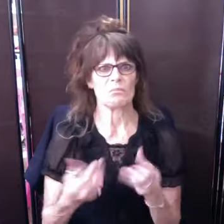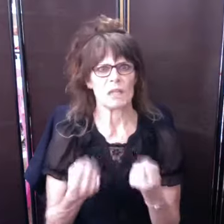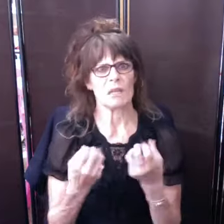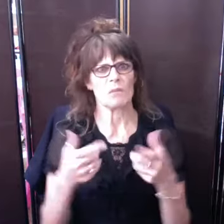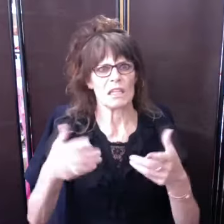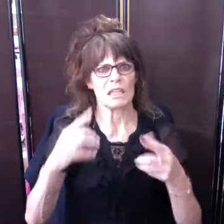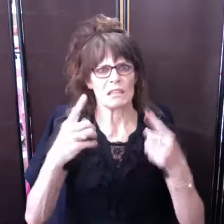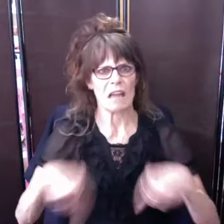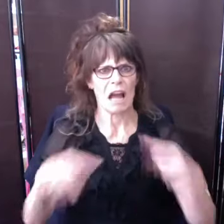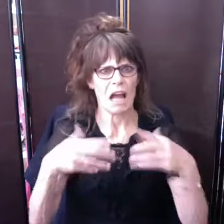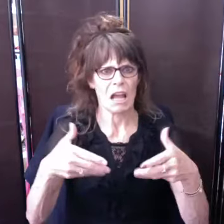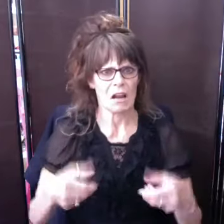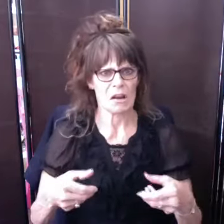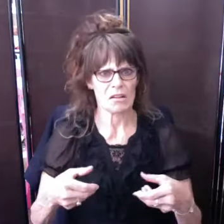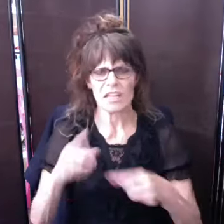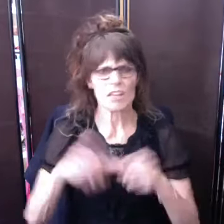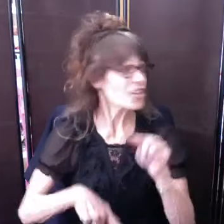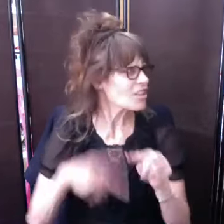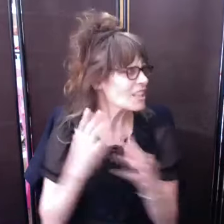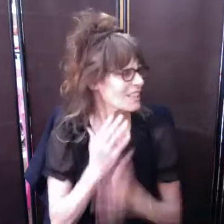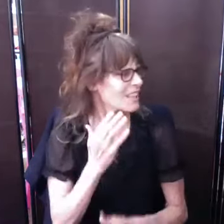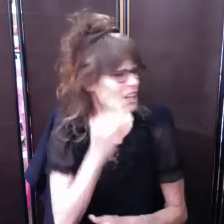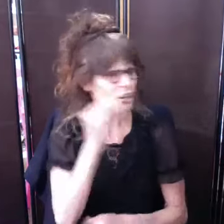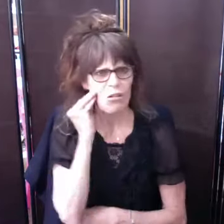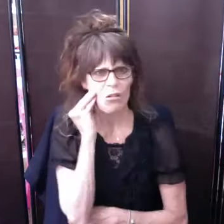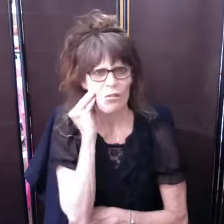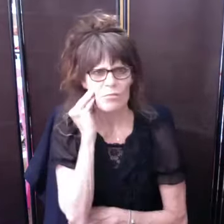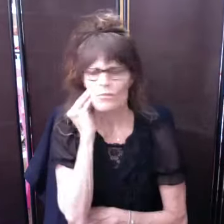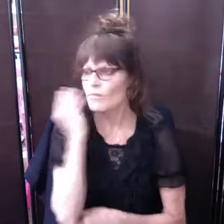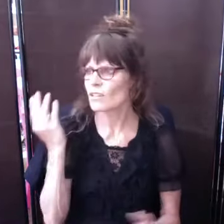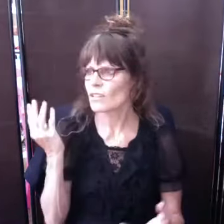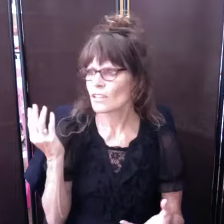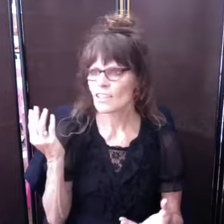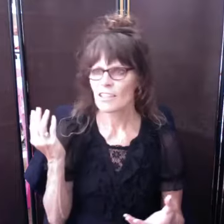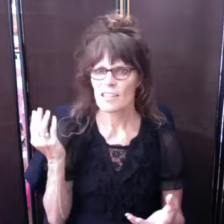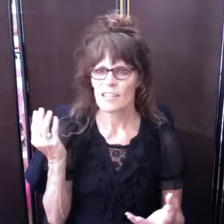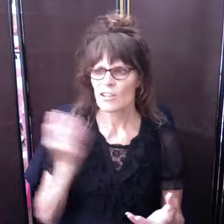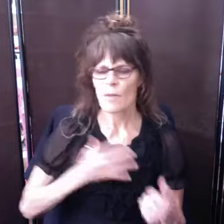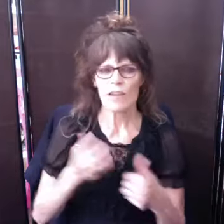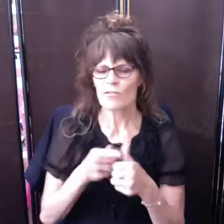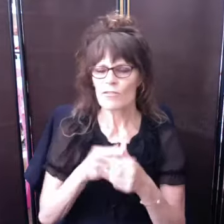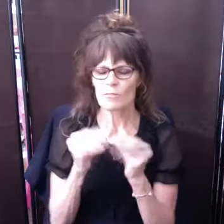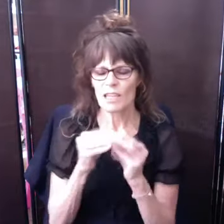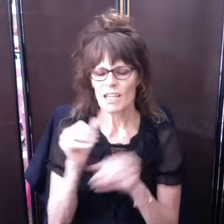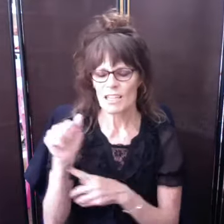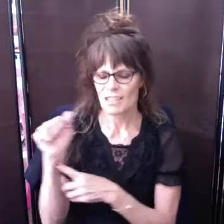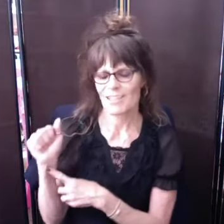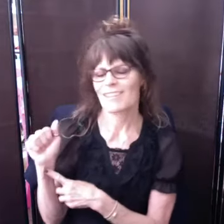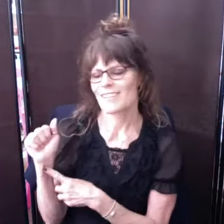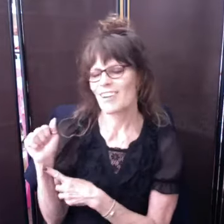Because they couldn't stay home, could not stay home. So my very first meeting of Alcoholics Anonymous, I accepted the silver chip